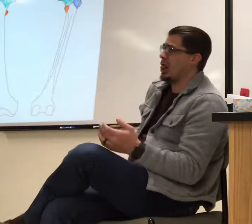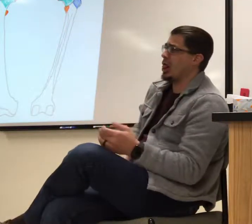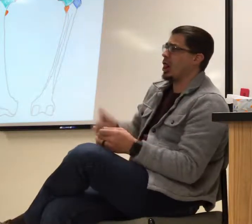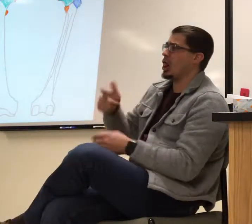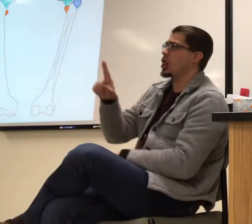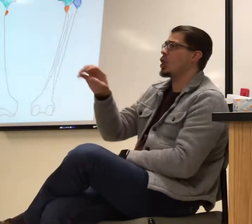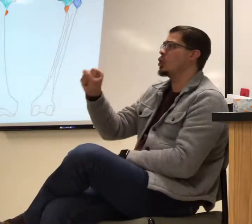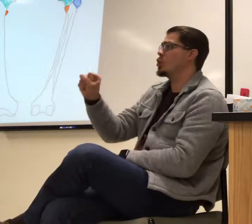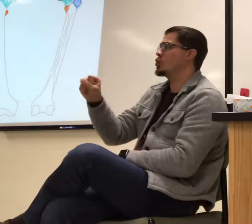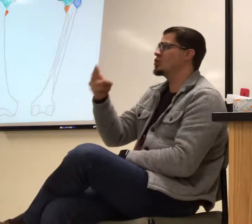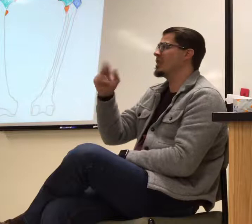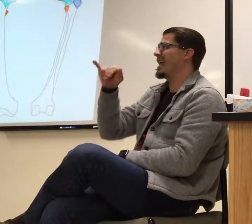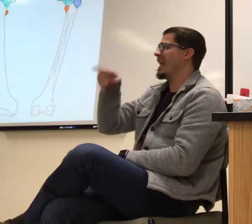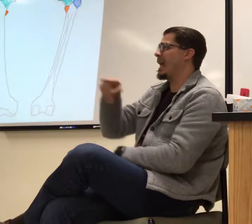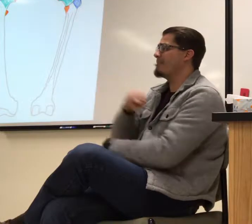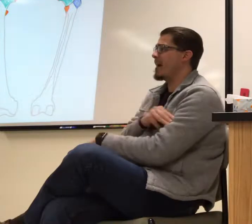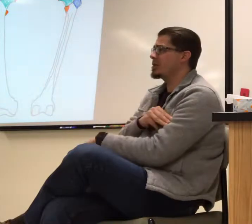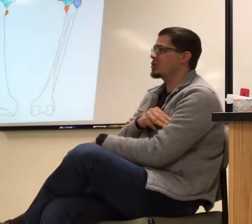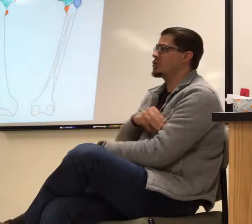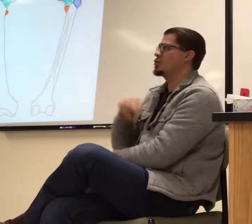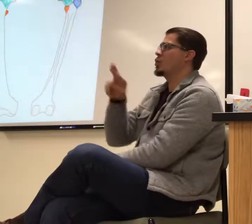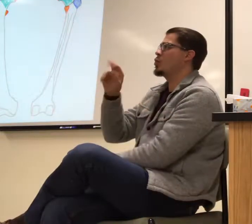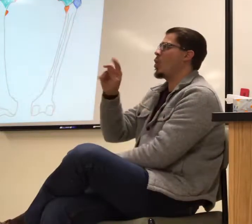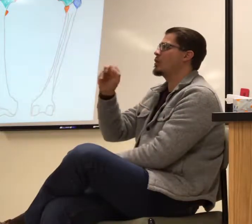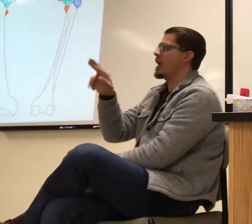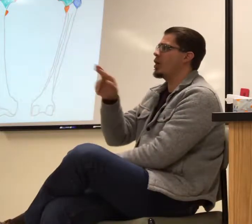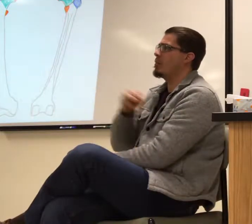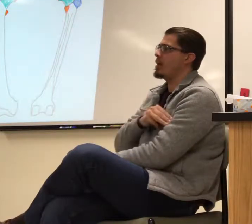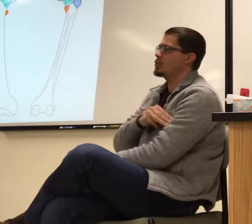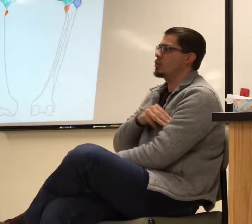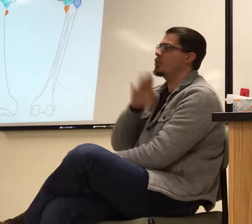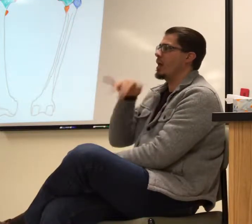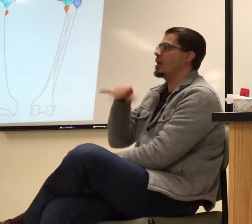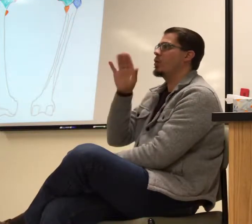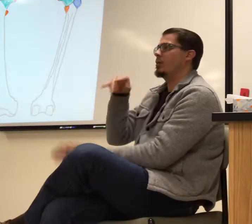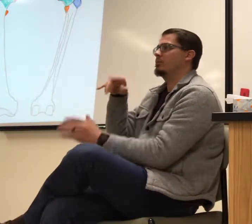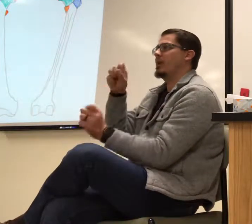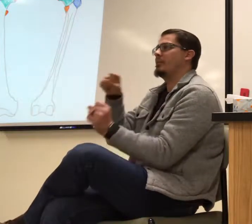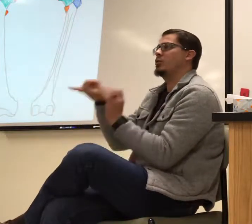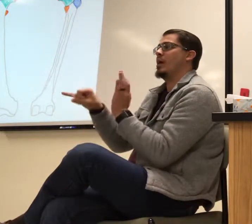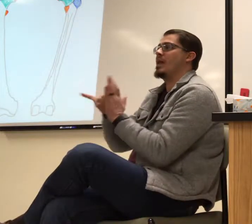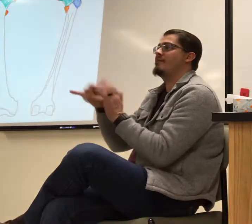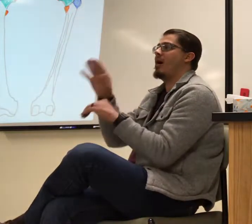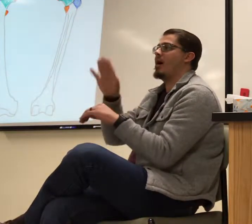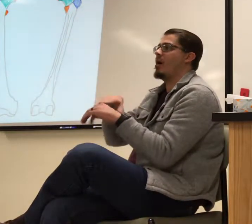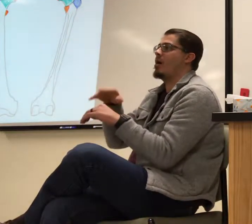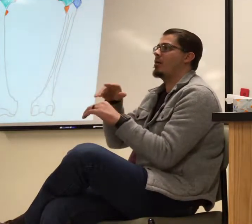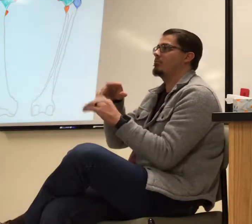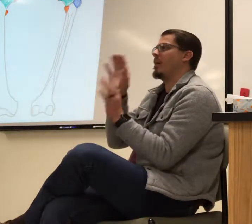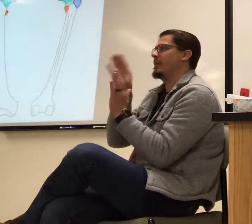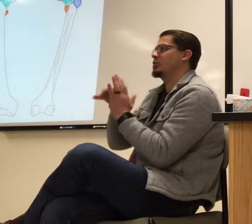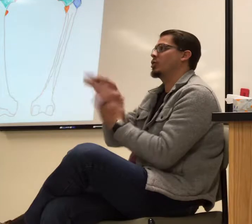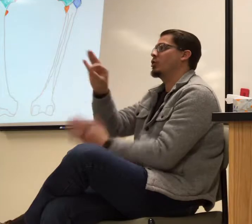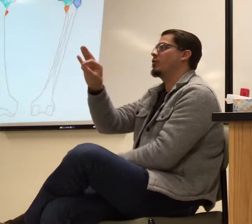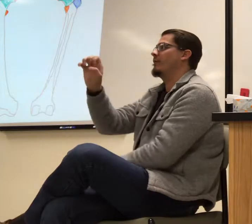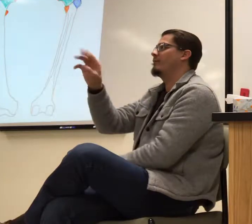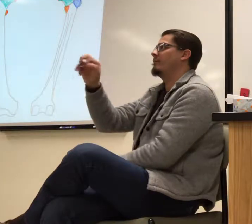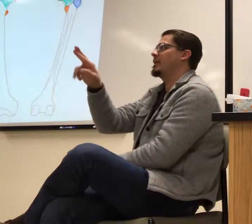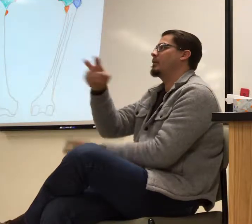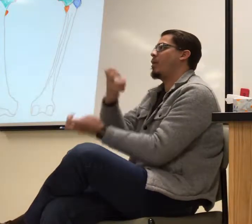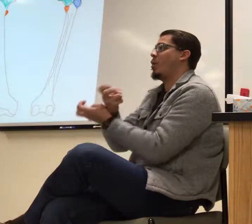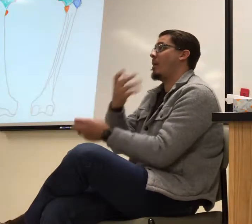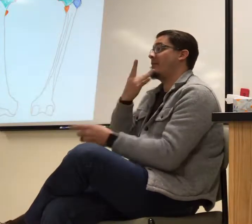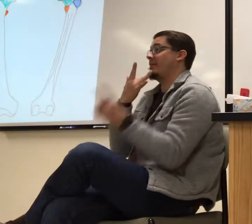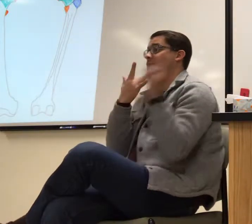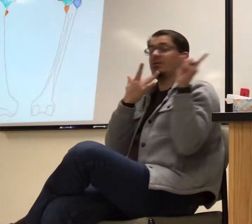hip flexors. We'll go through them. Anyways, just note them for now. Be able to identify them on a femur bone. My favorite